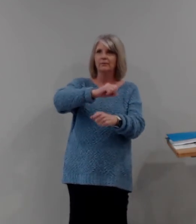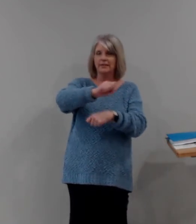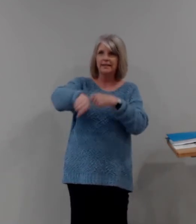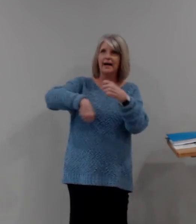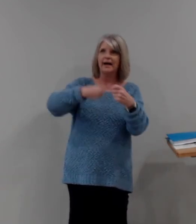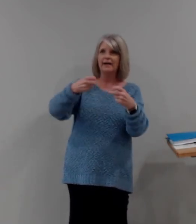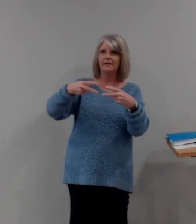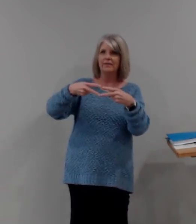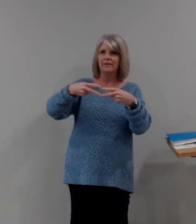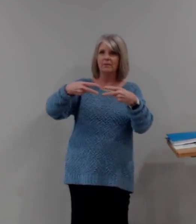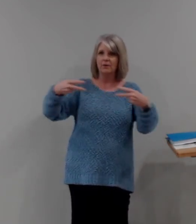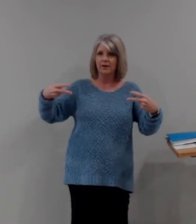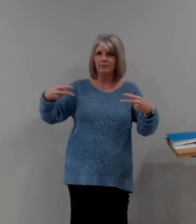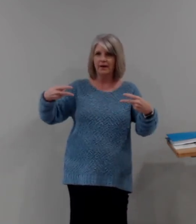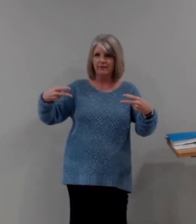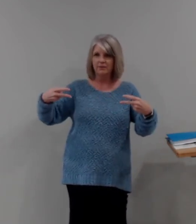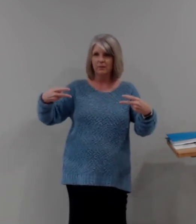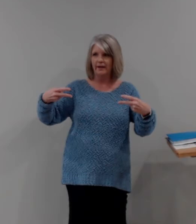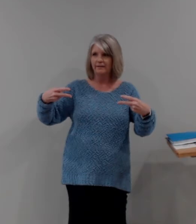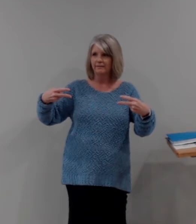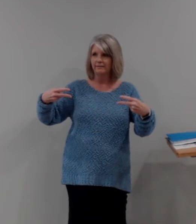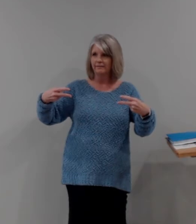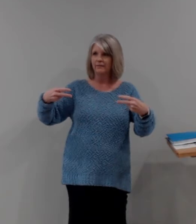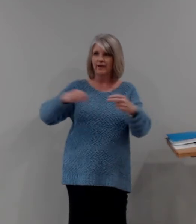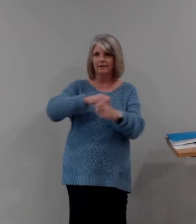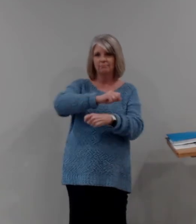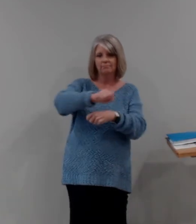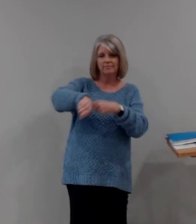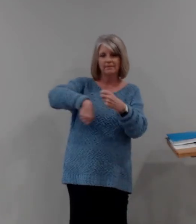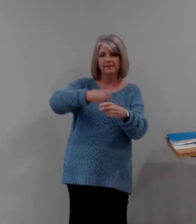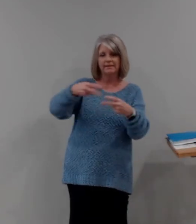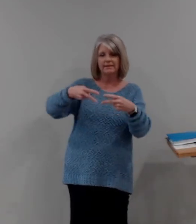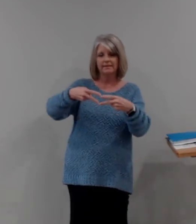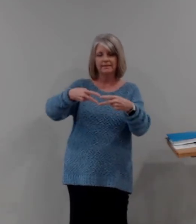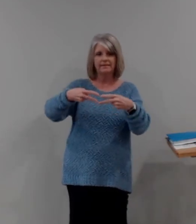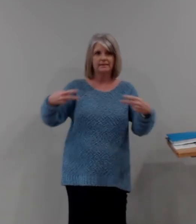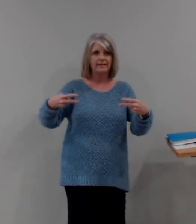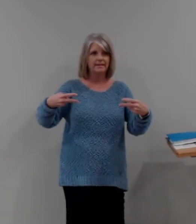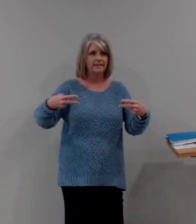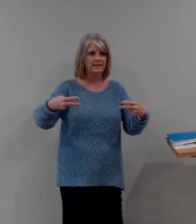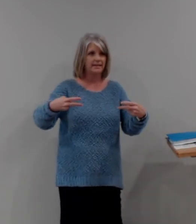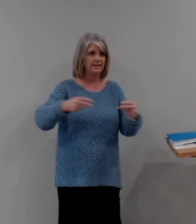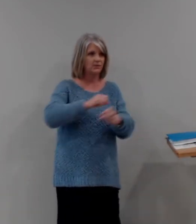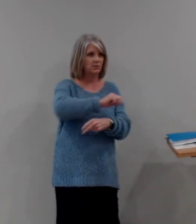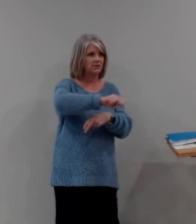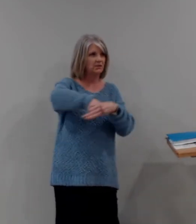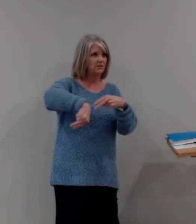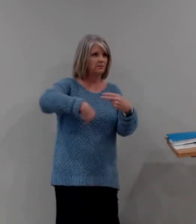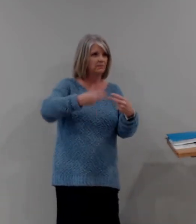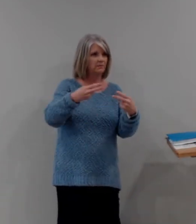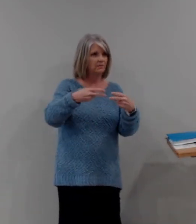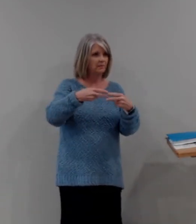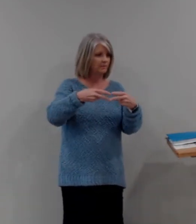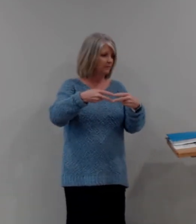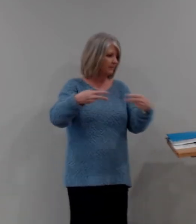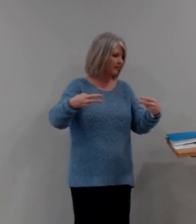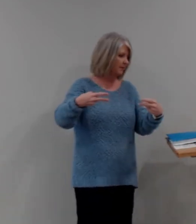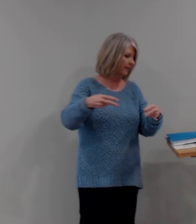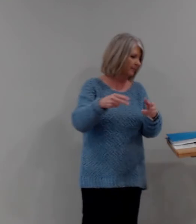can tie the bow and come out this way. Okay? That's the easiest one to do. Come